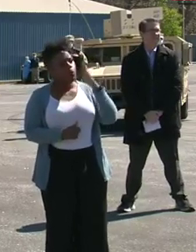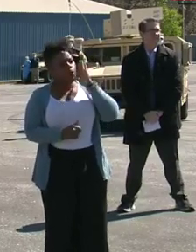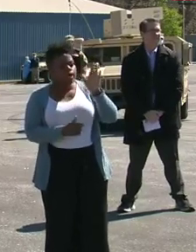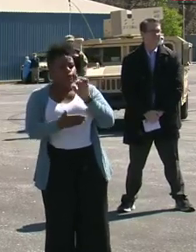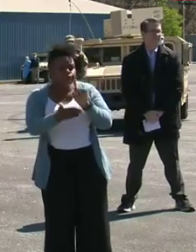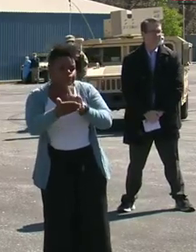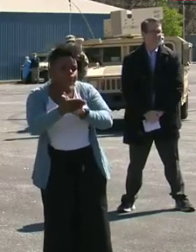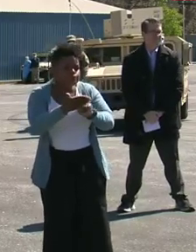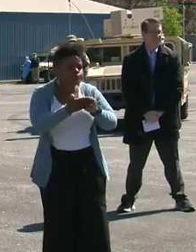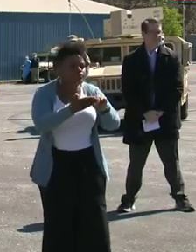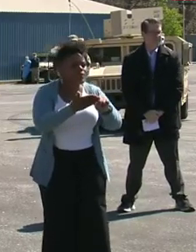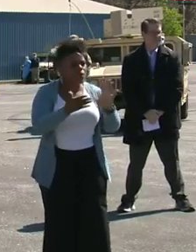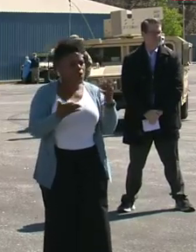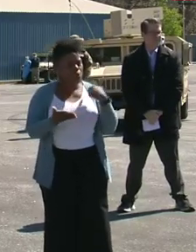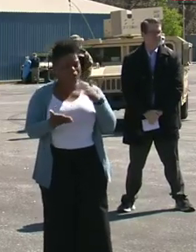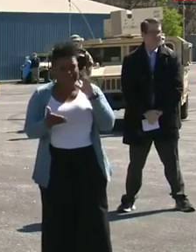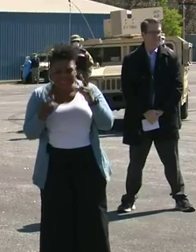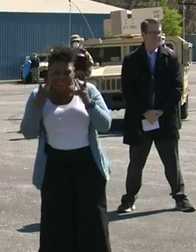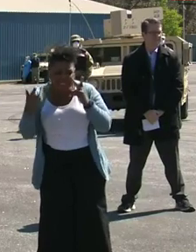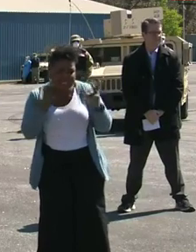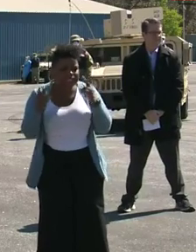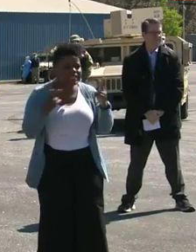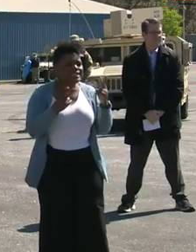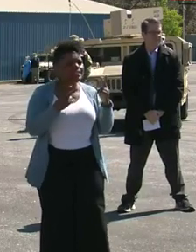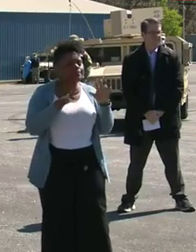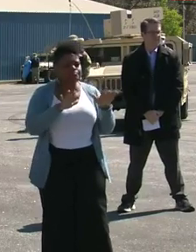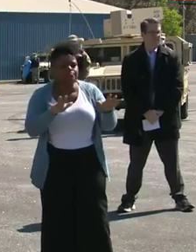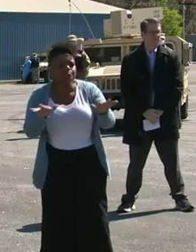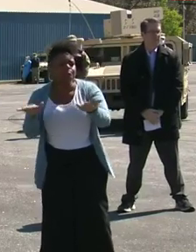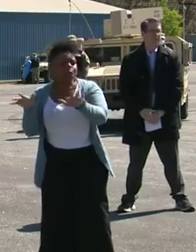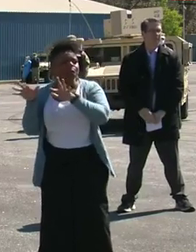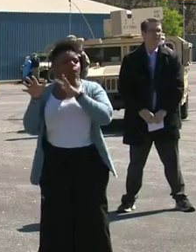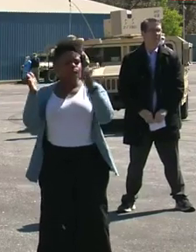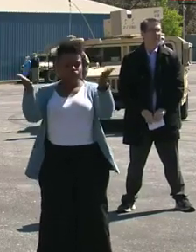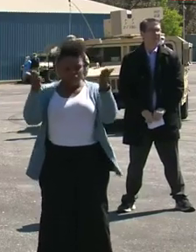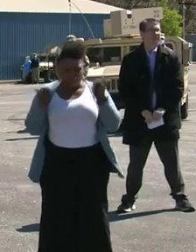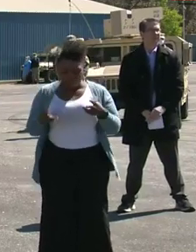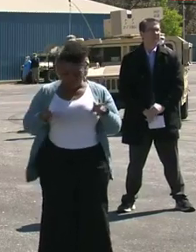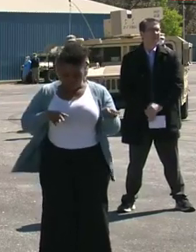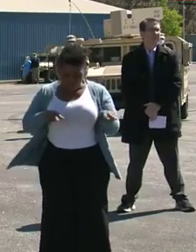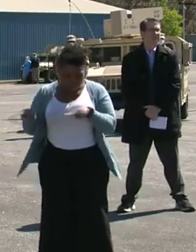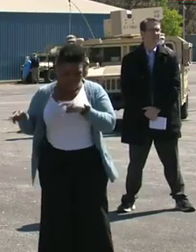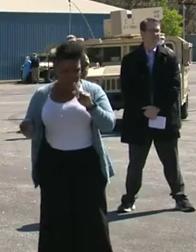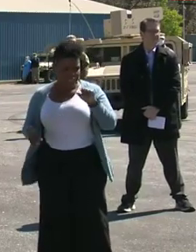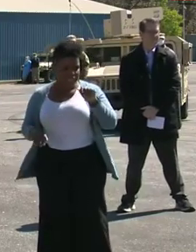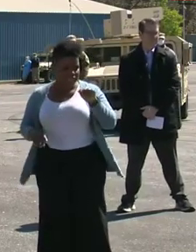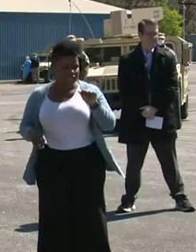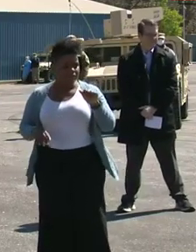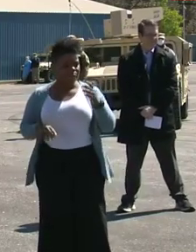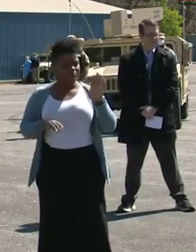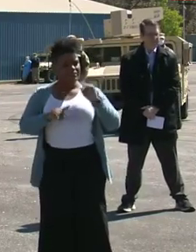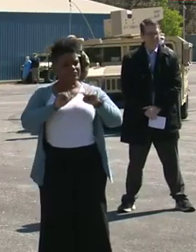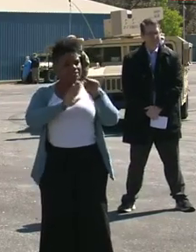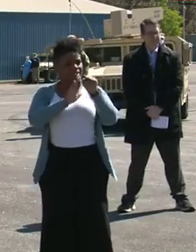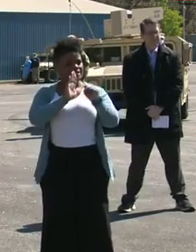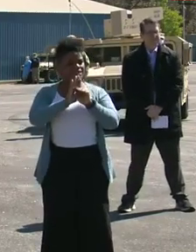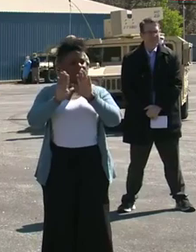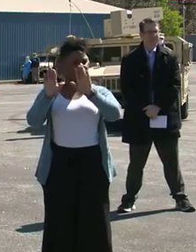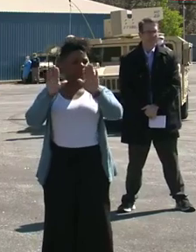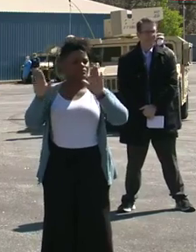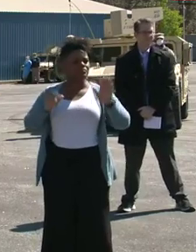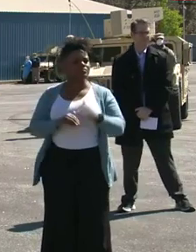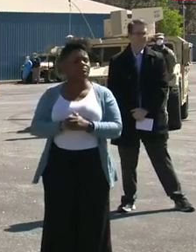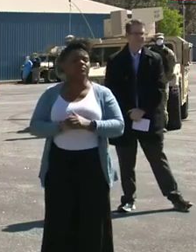we're seeing, and if the regular data reports from the other jurisdictions show that. I'm obviously